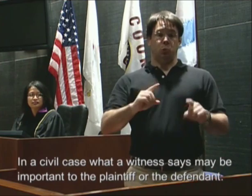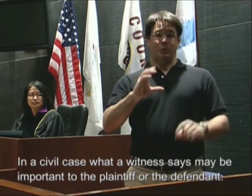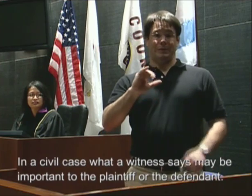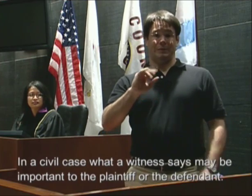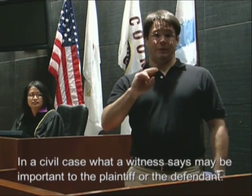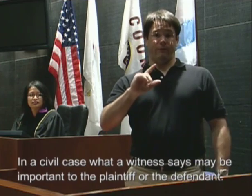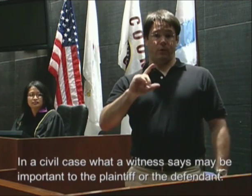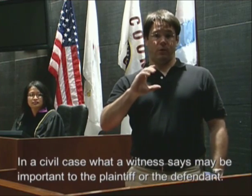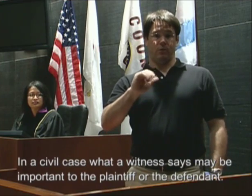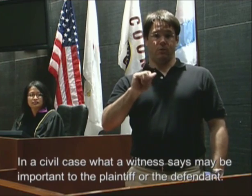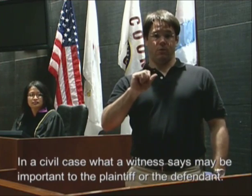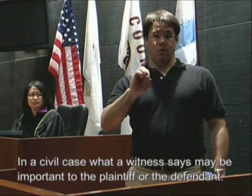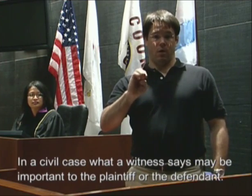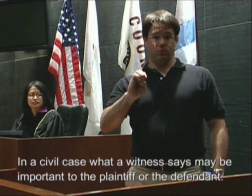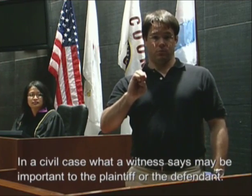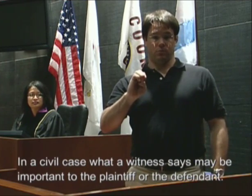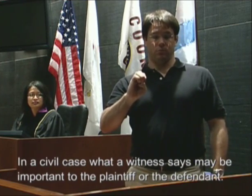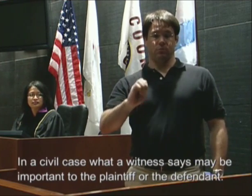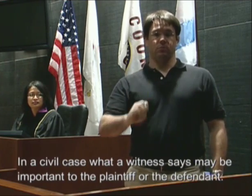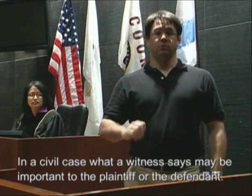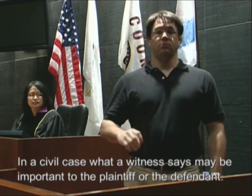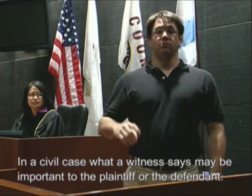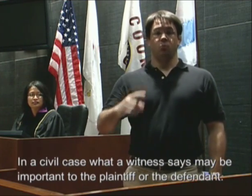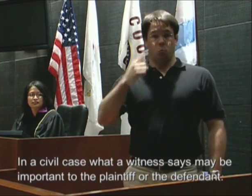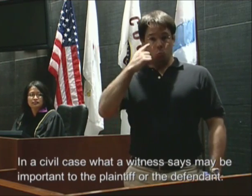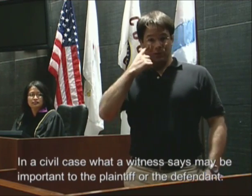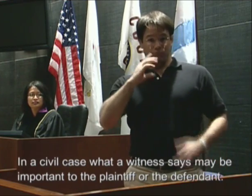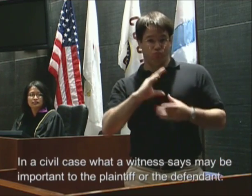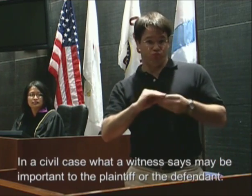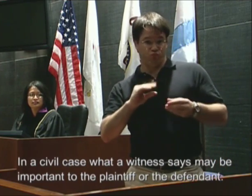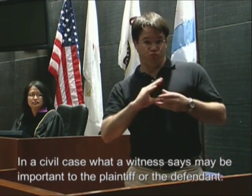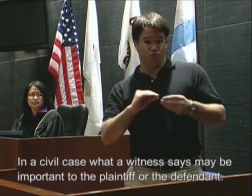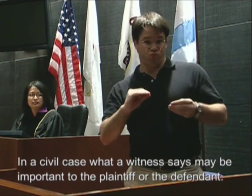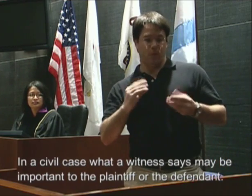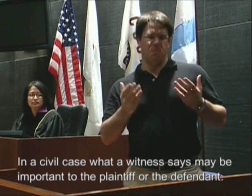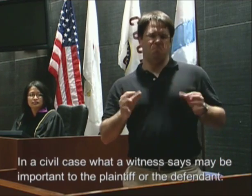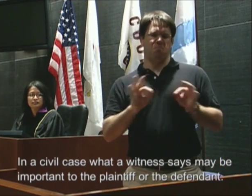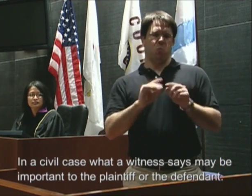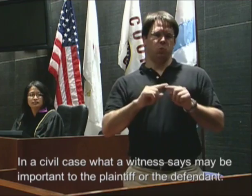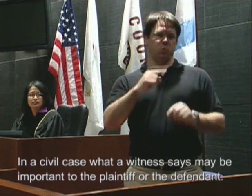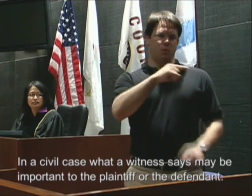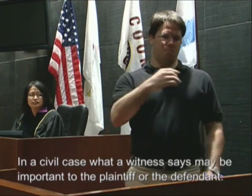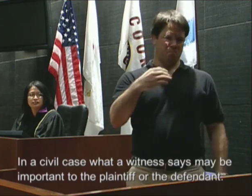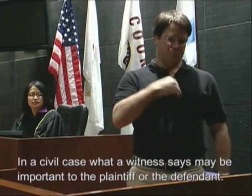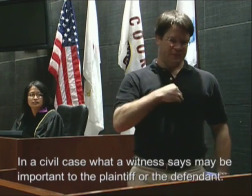In a civil case, what a witness says may be important to the plaintiff or the defendant.